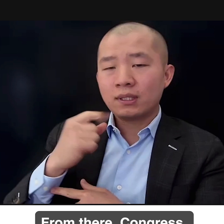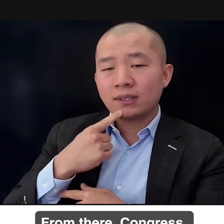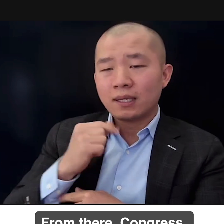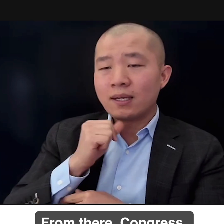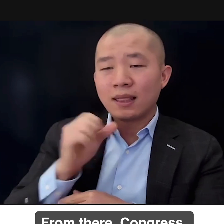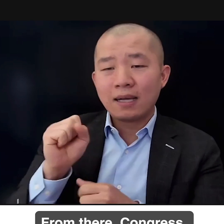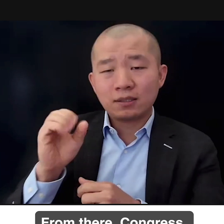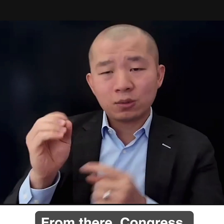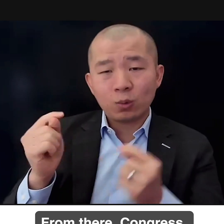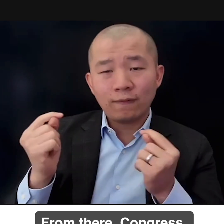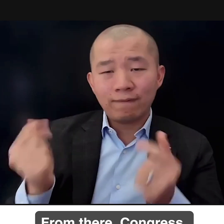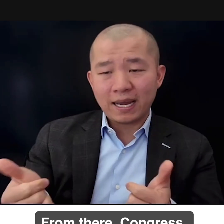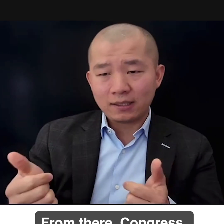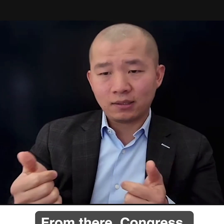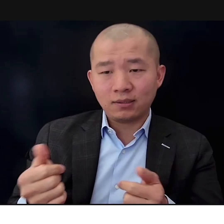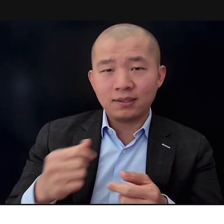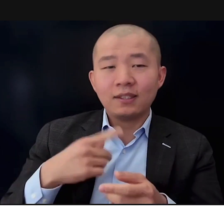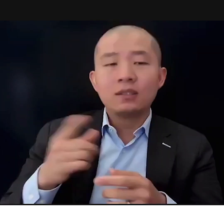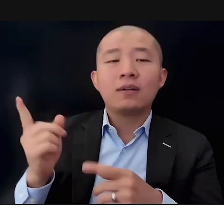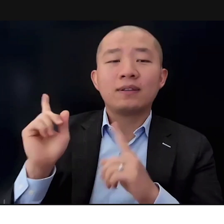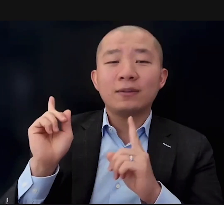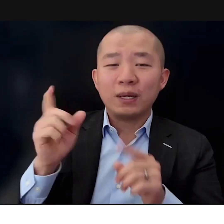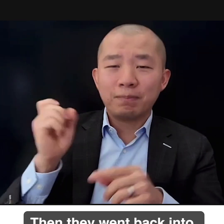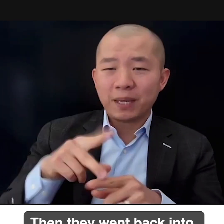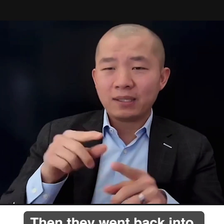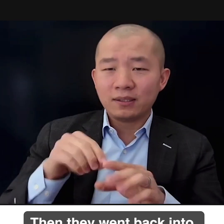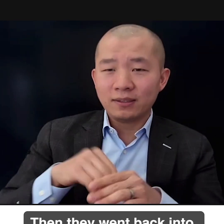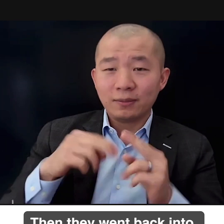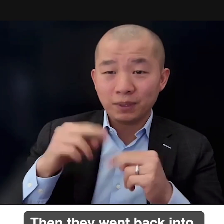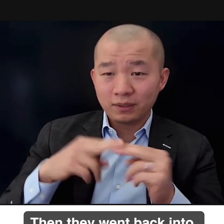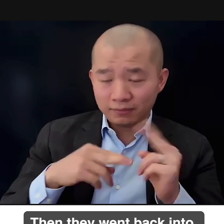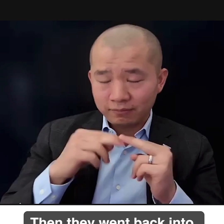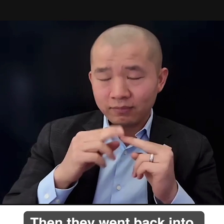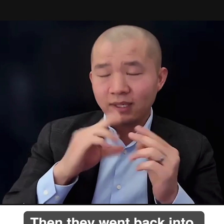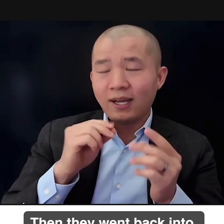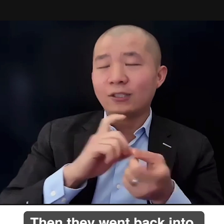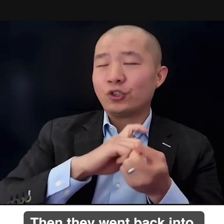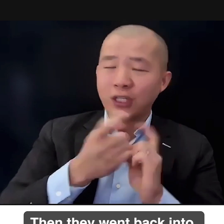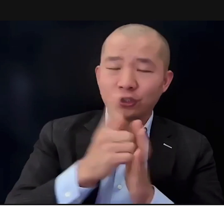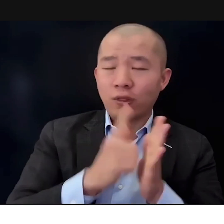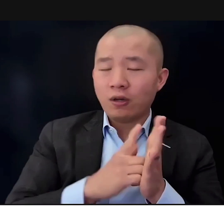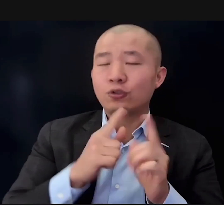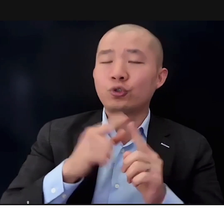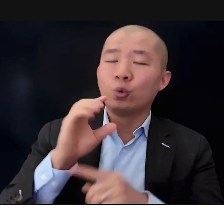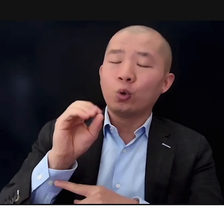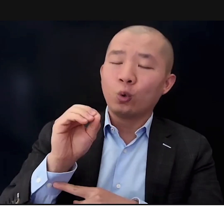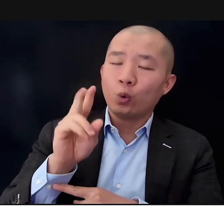there, Congress said, not so fast. Then they went back to the building and changed the